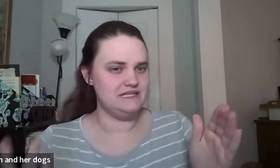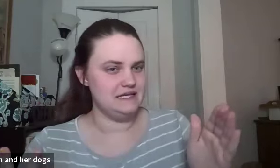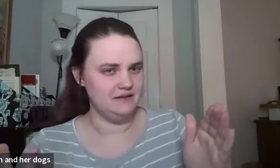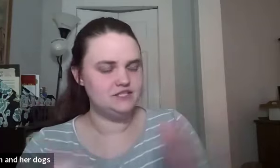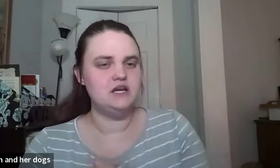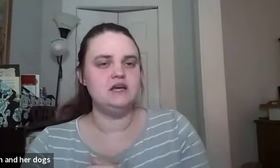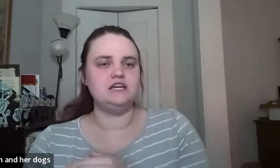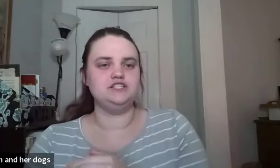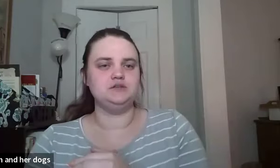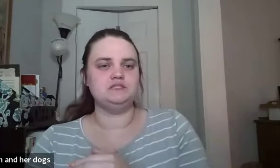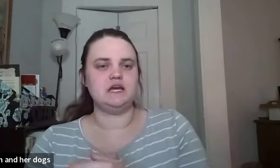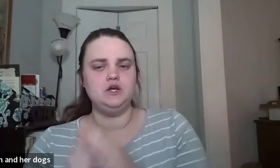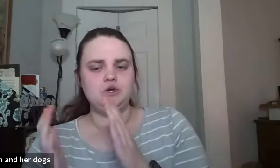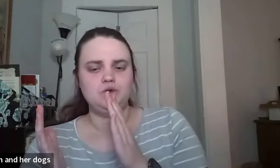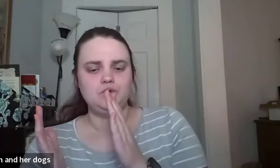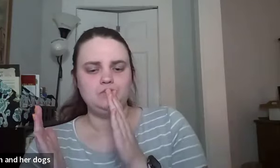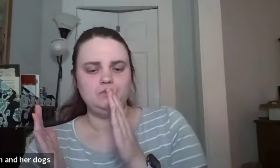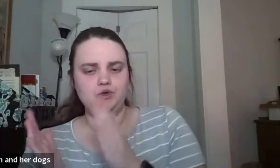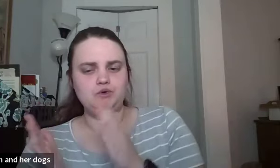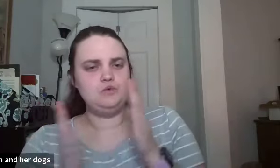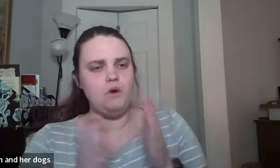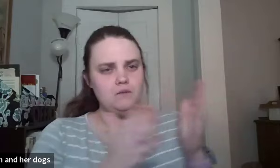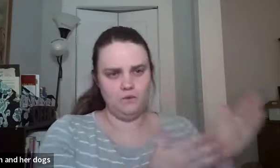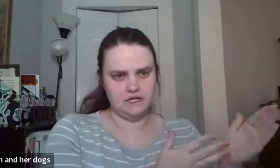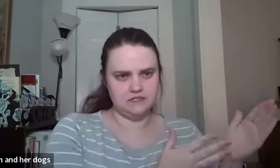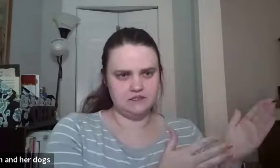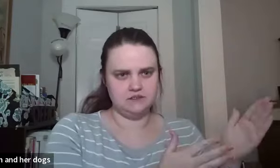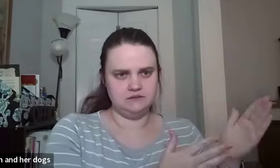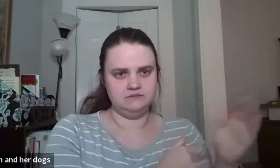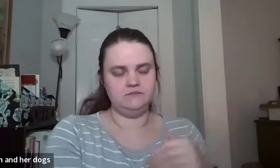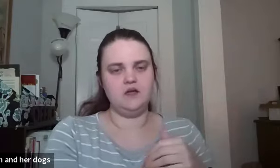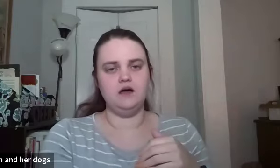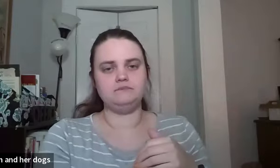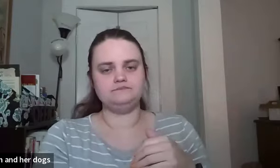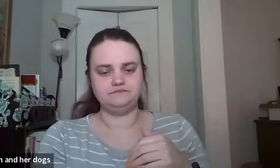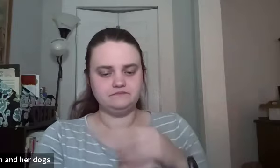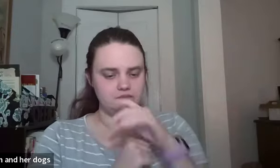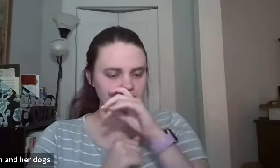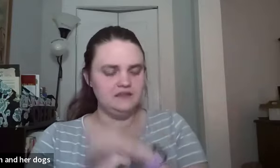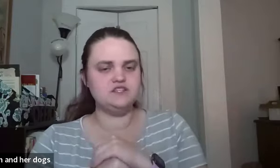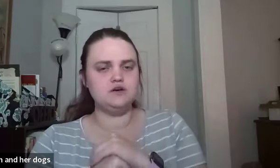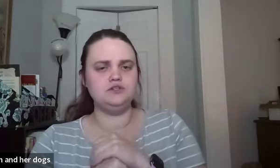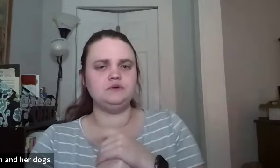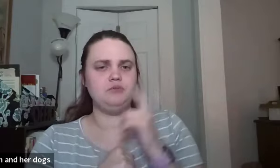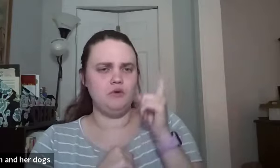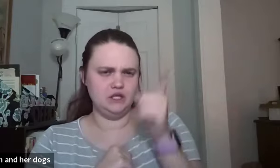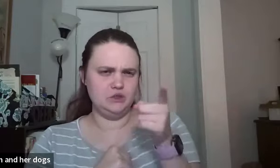it in English. Is you would say, you want what? Um, And so you would point